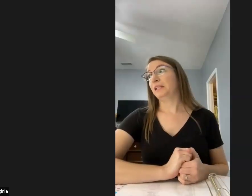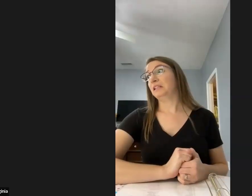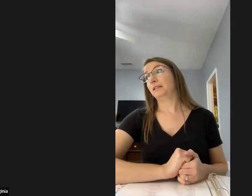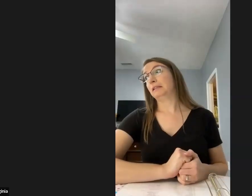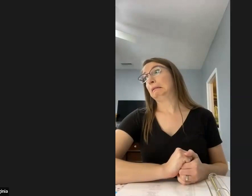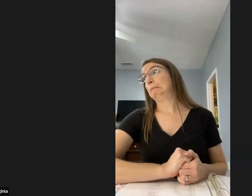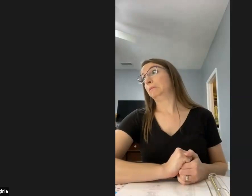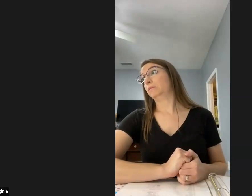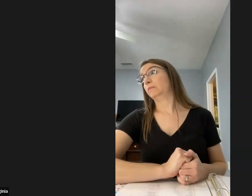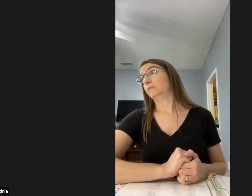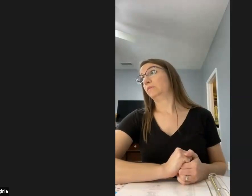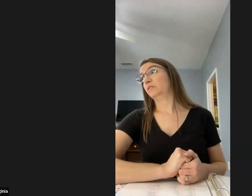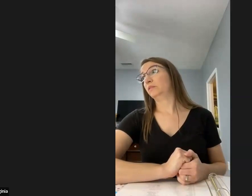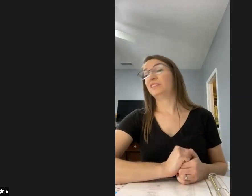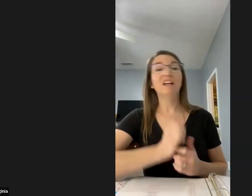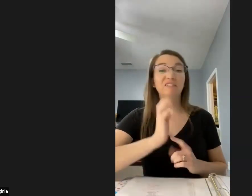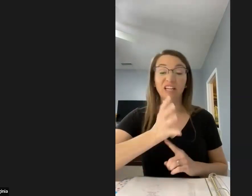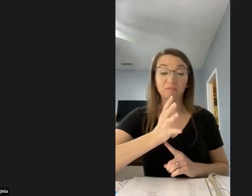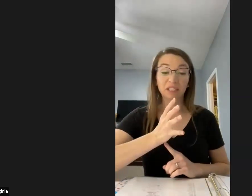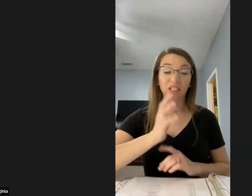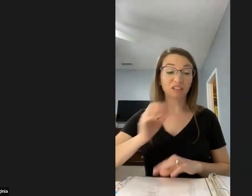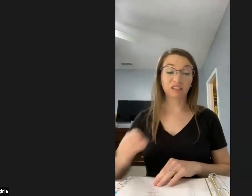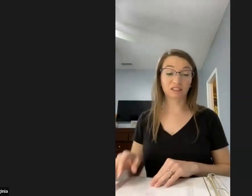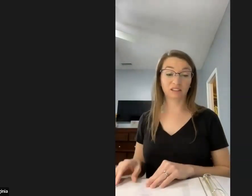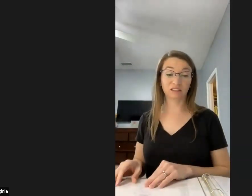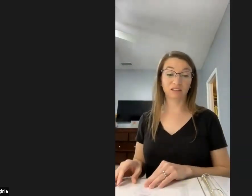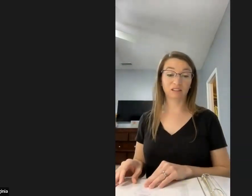mean, still have 5 minutes.